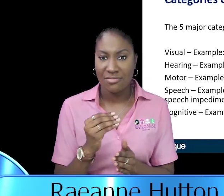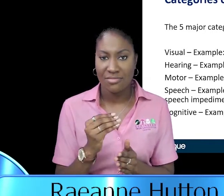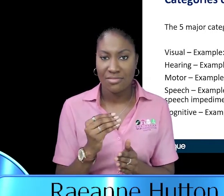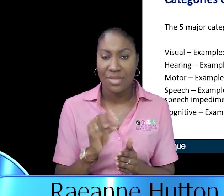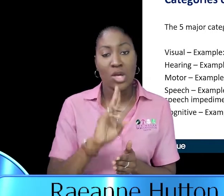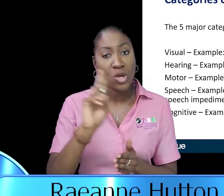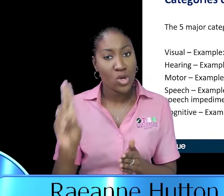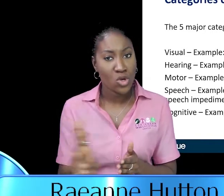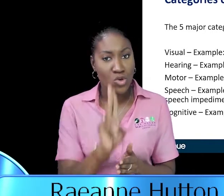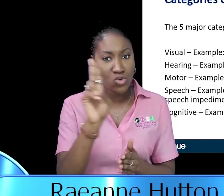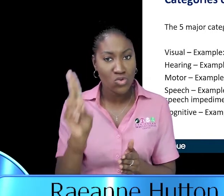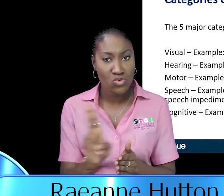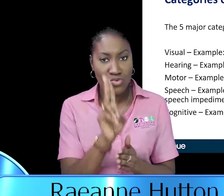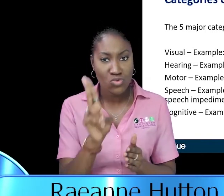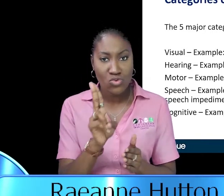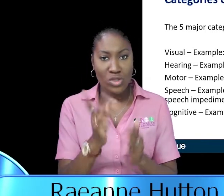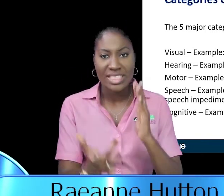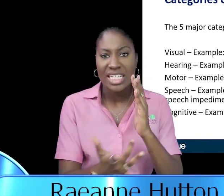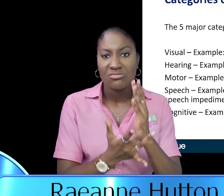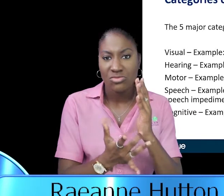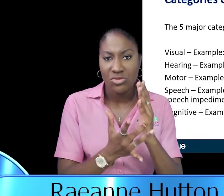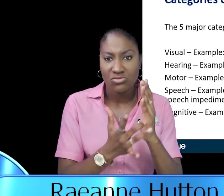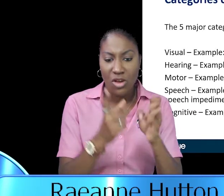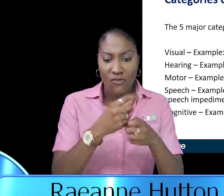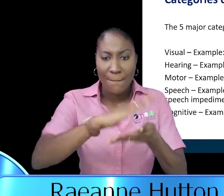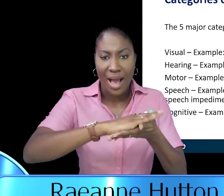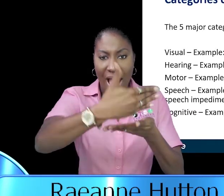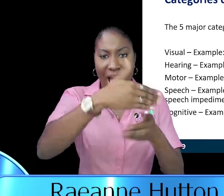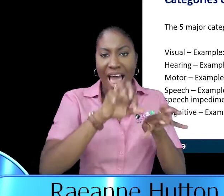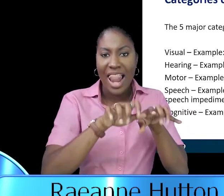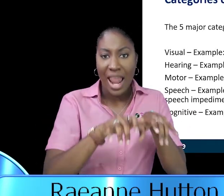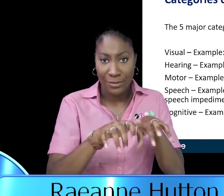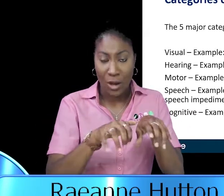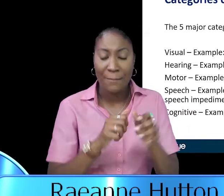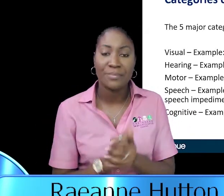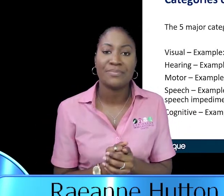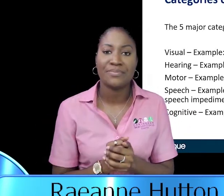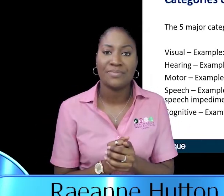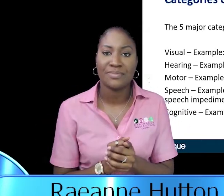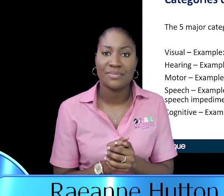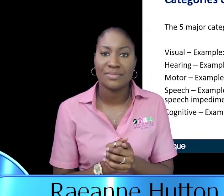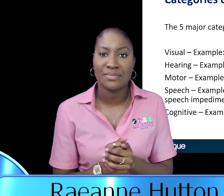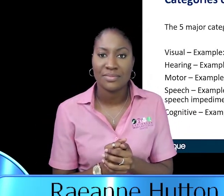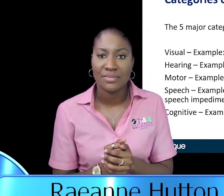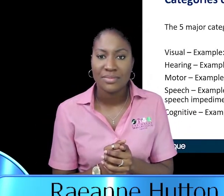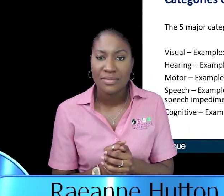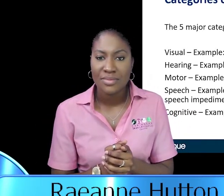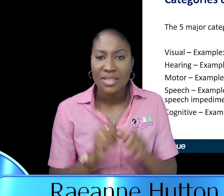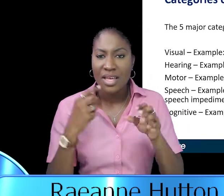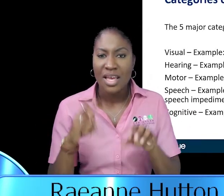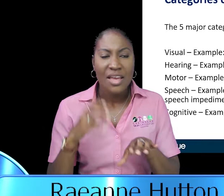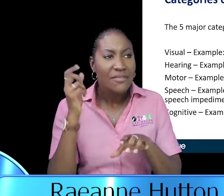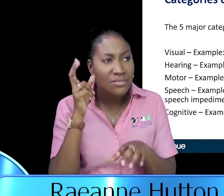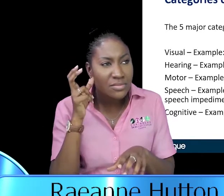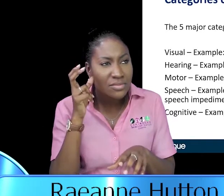and I use software which runs on my laptop, which reads screen.